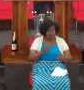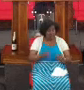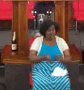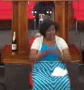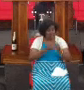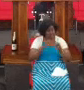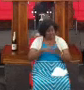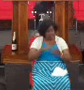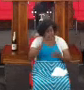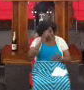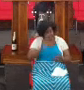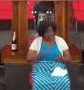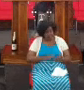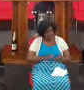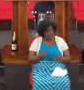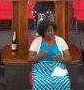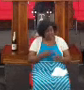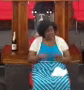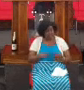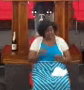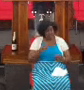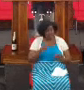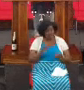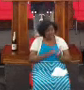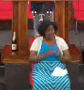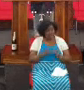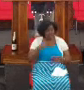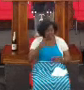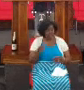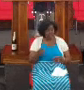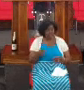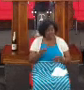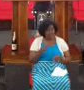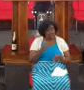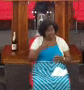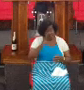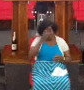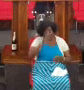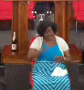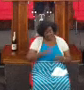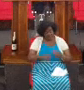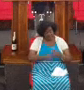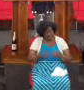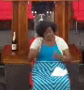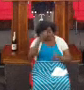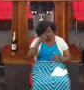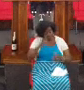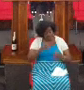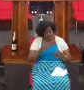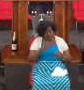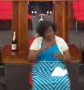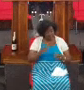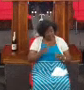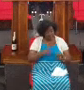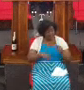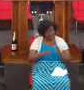man. Then the Bible says the man that was just under him, the Levite, came